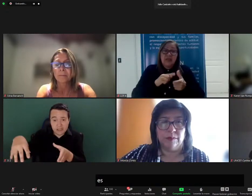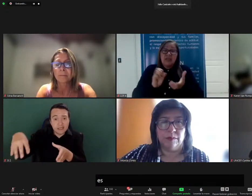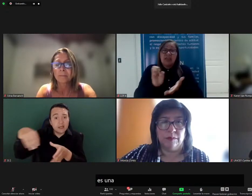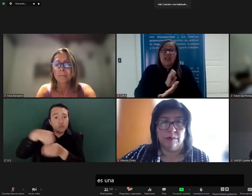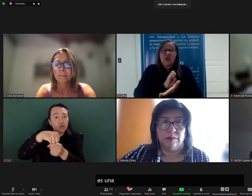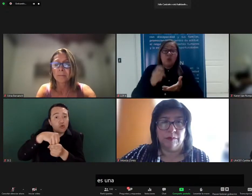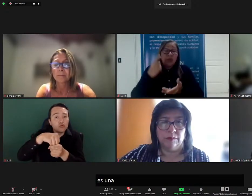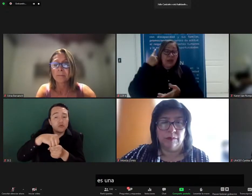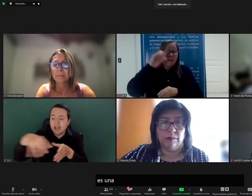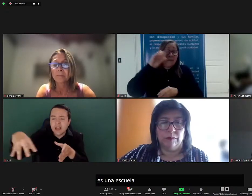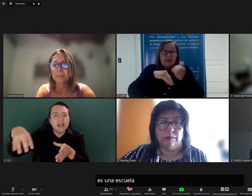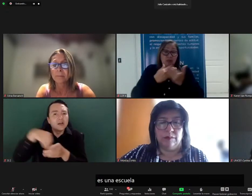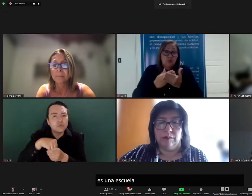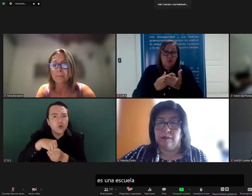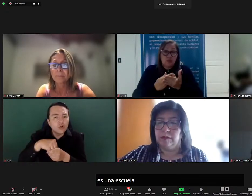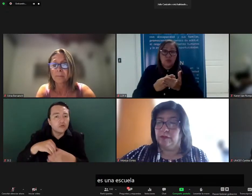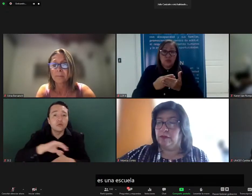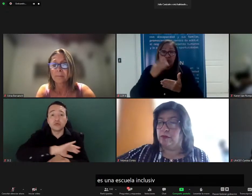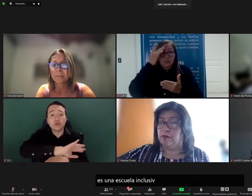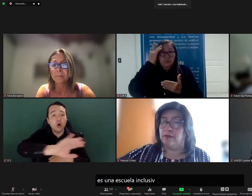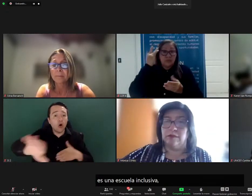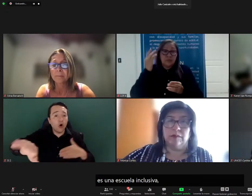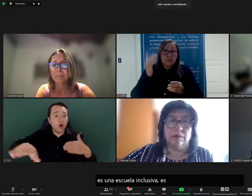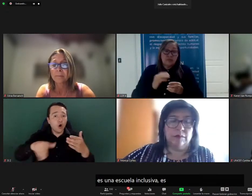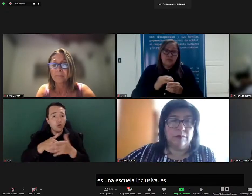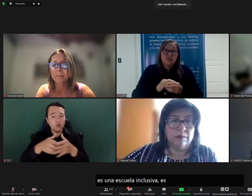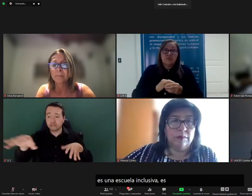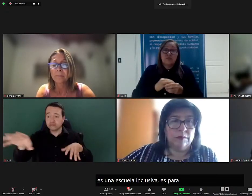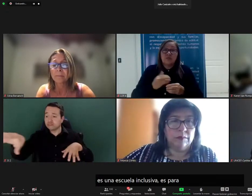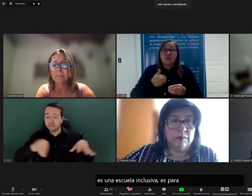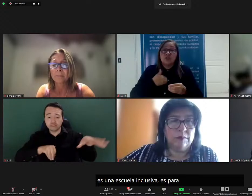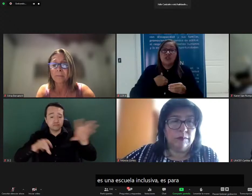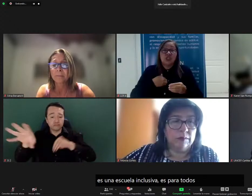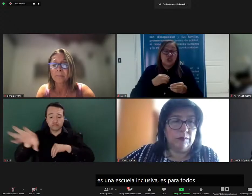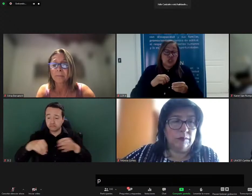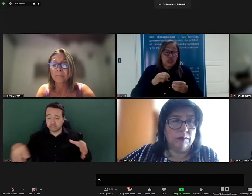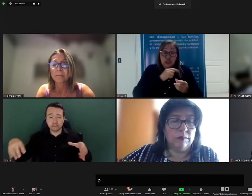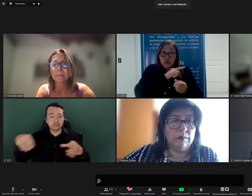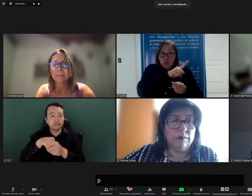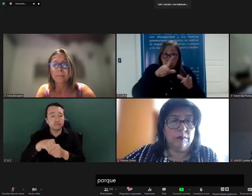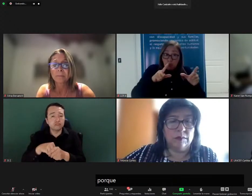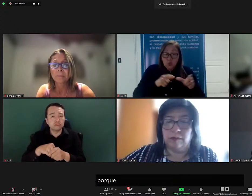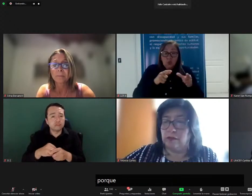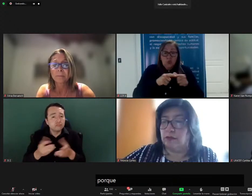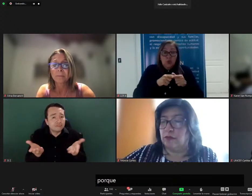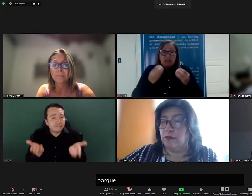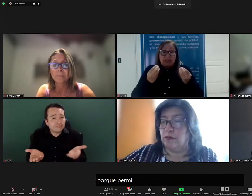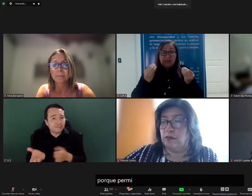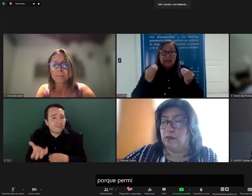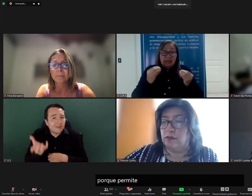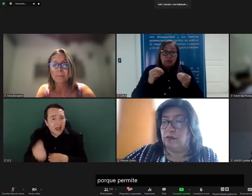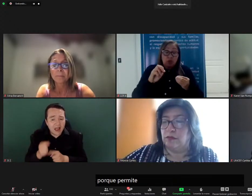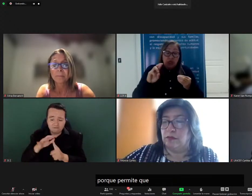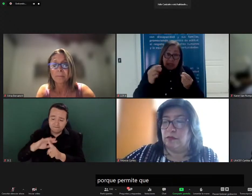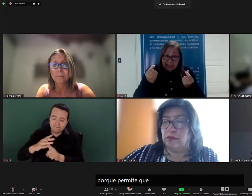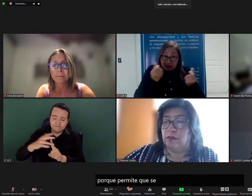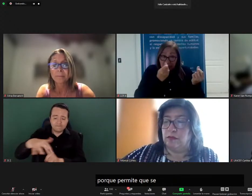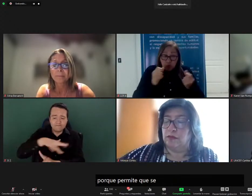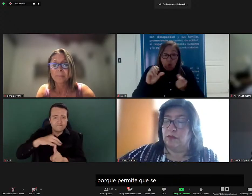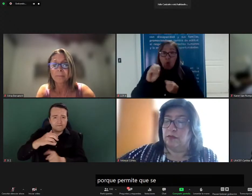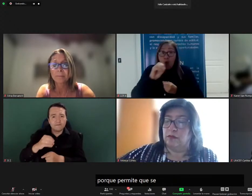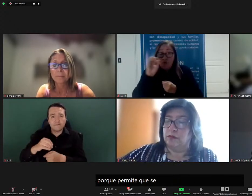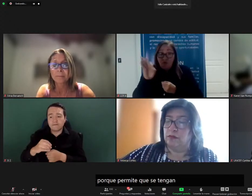schools those are schools for everyone because they allow for the conditions at a